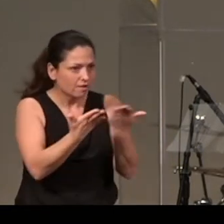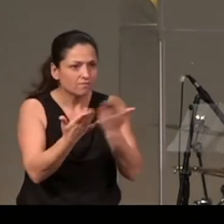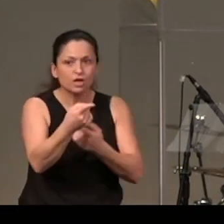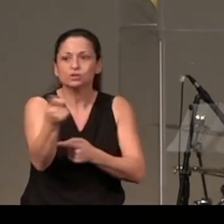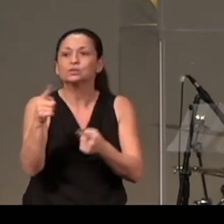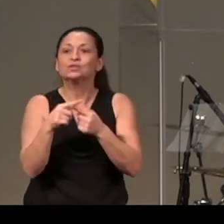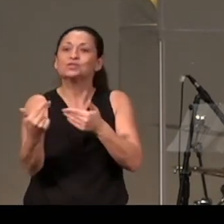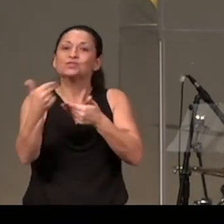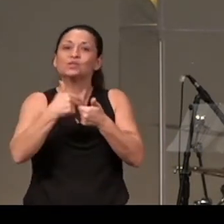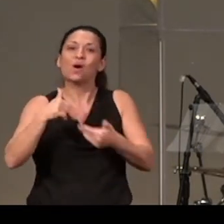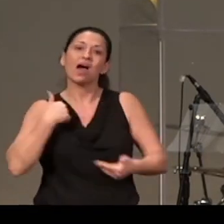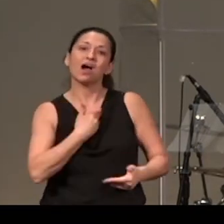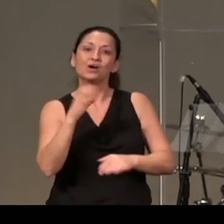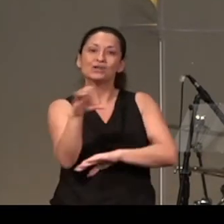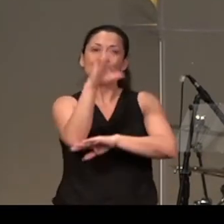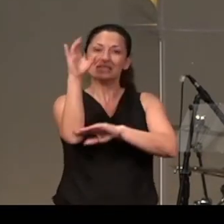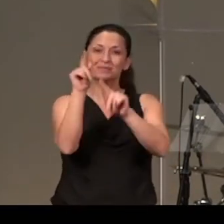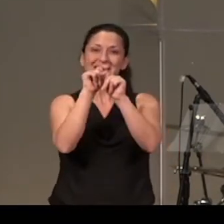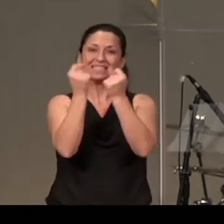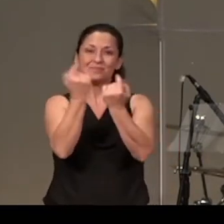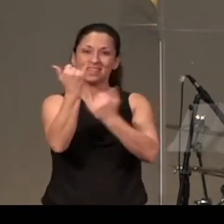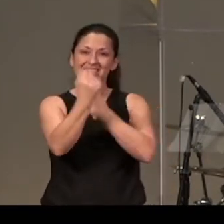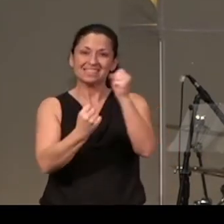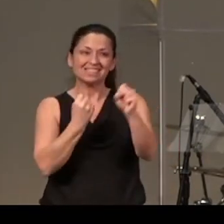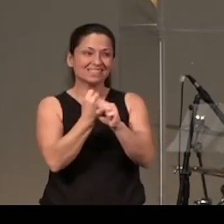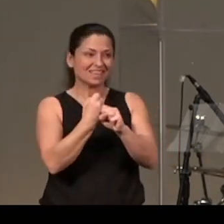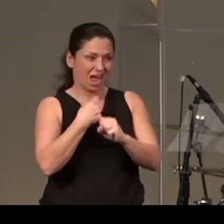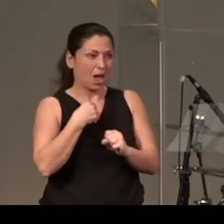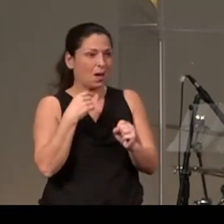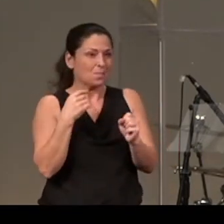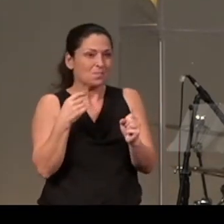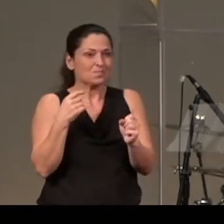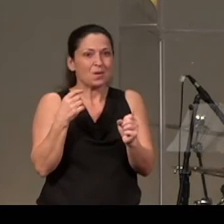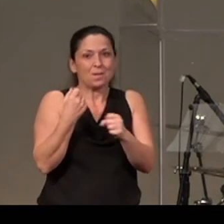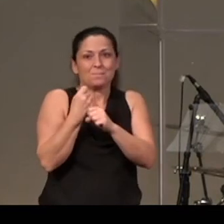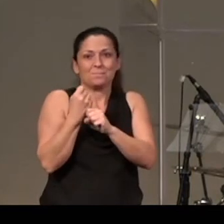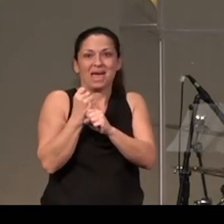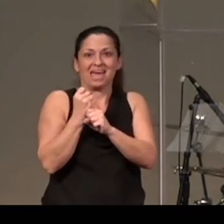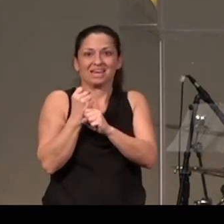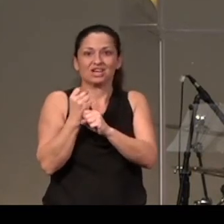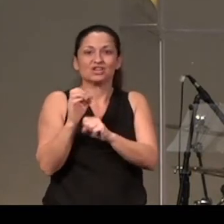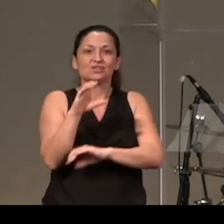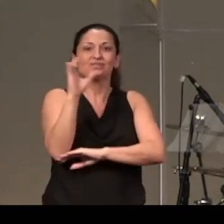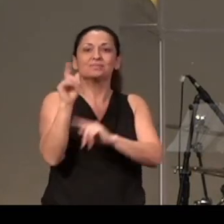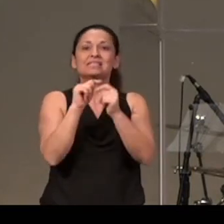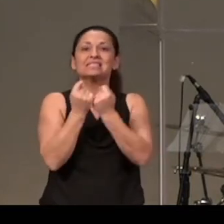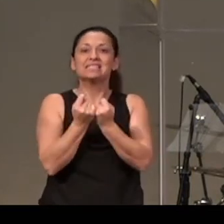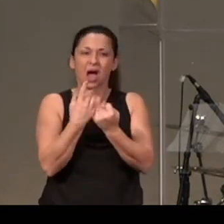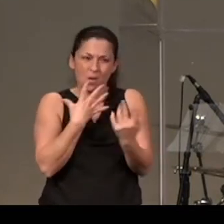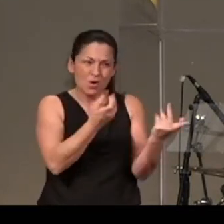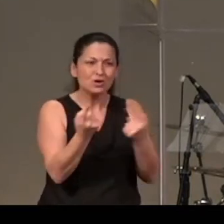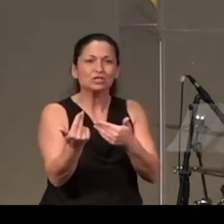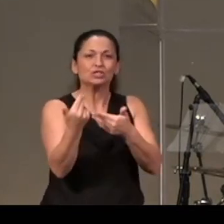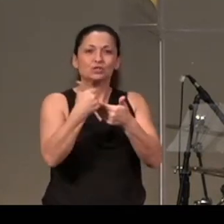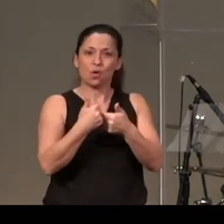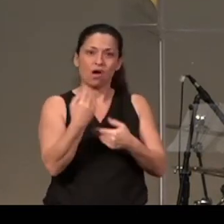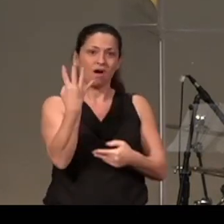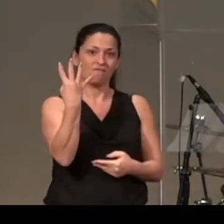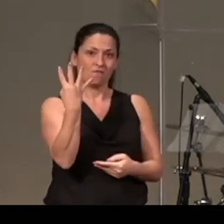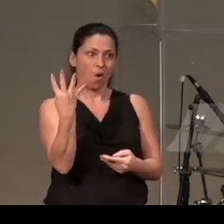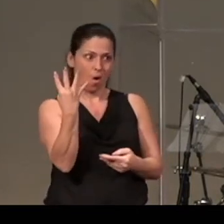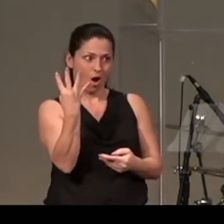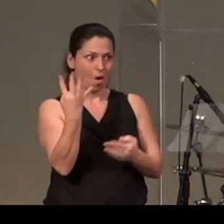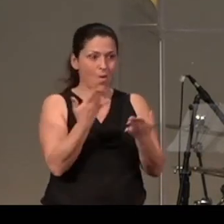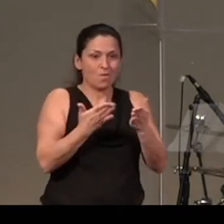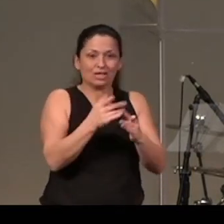our Christmas team this year. I'm putting together a team, and I want you to join it. And there's 4 ways in the next month you can be a part of our Christmas